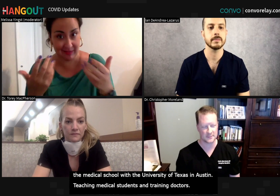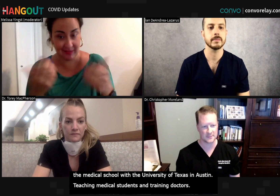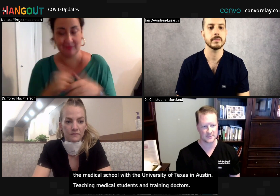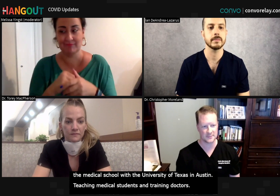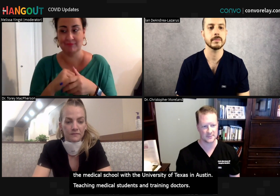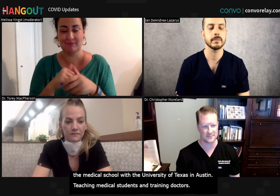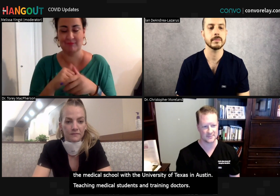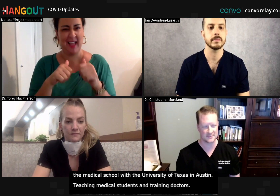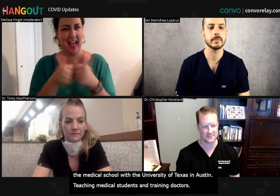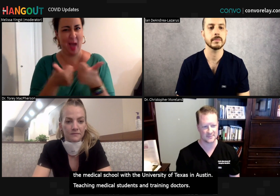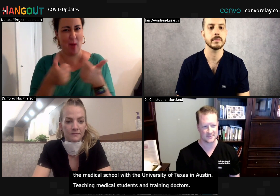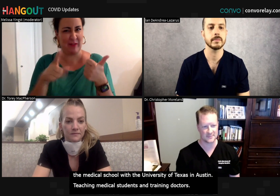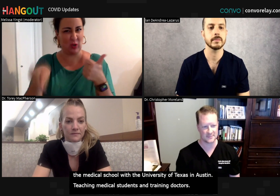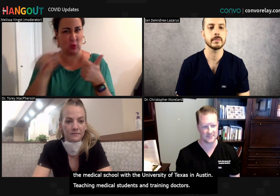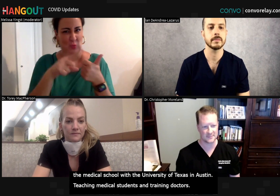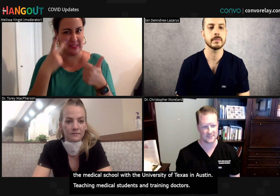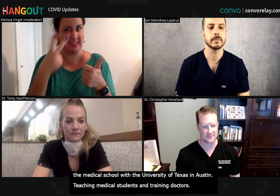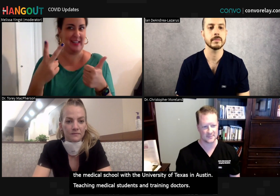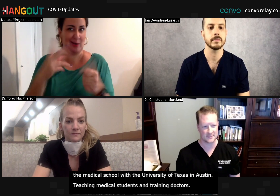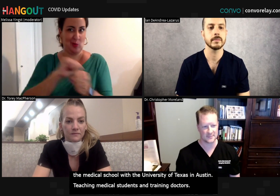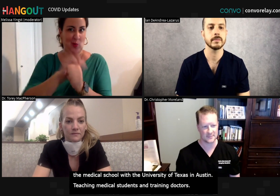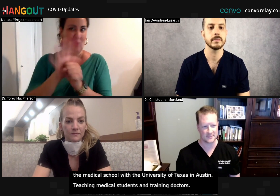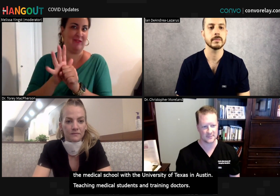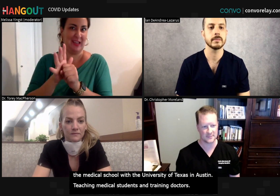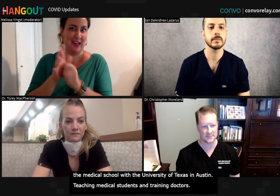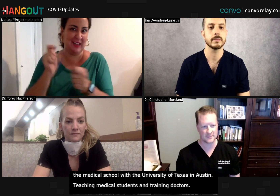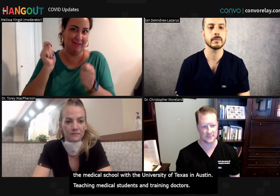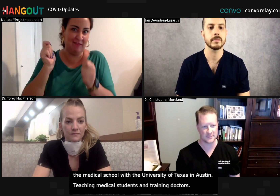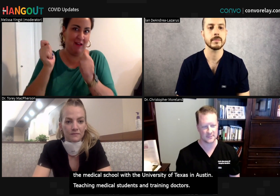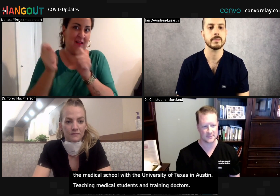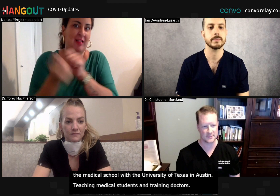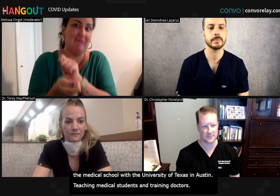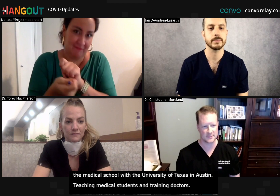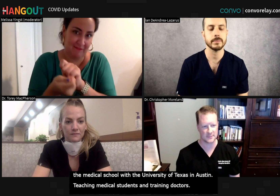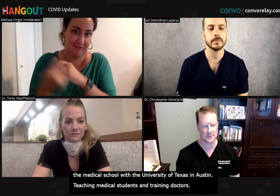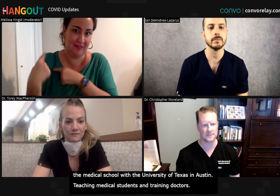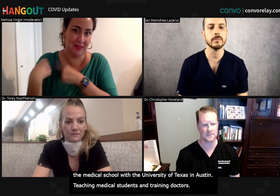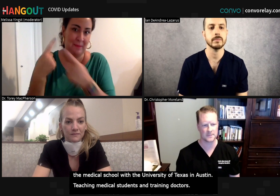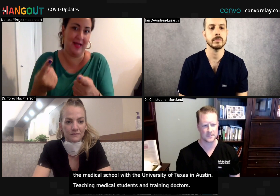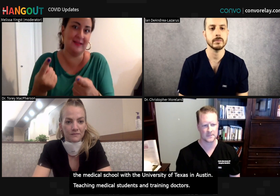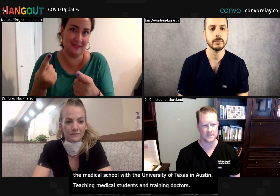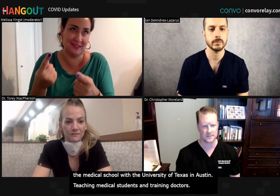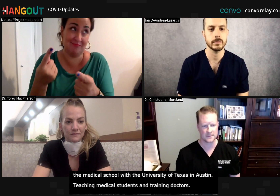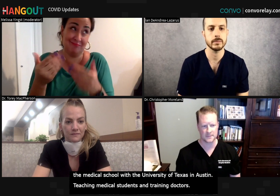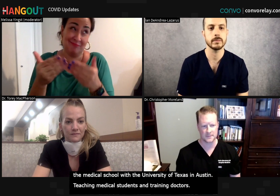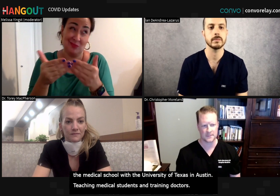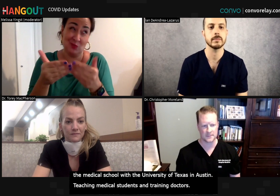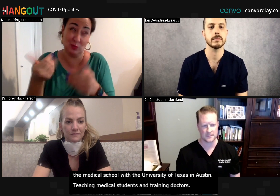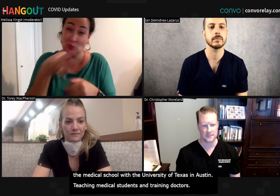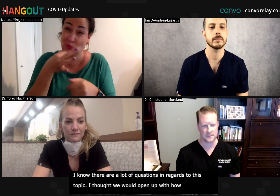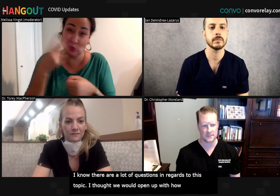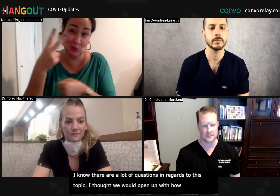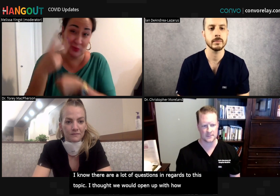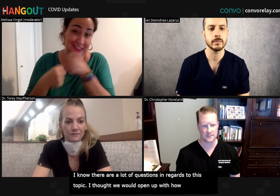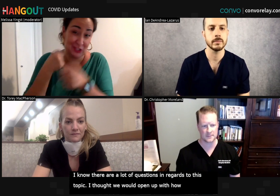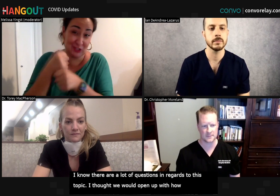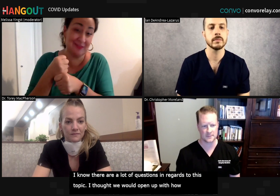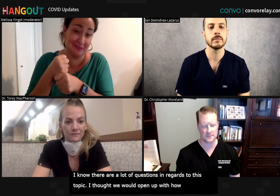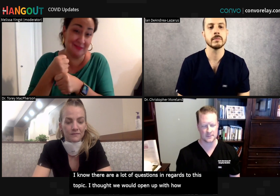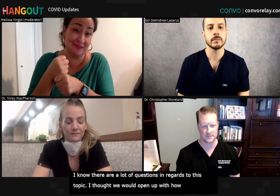I thought we would open up with, how have you seen COVID evolve in the past almost